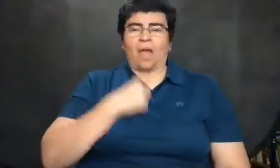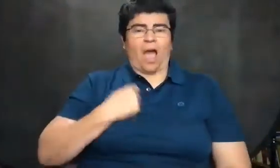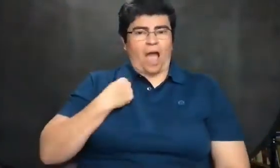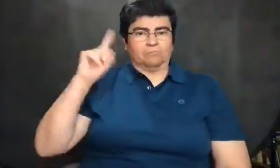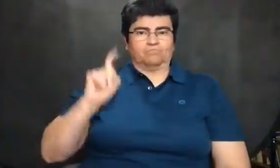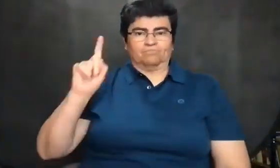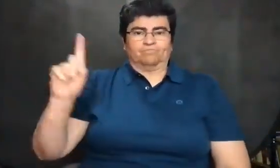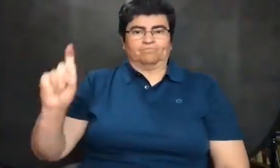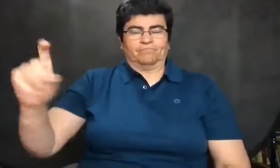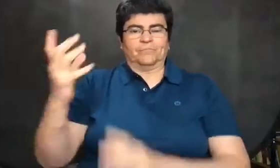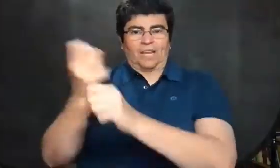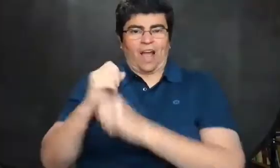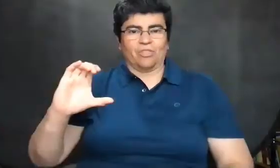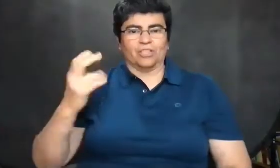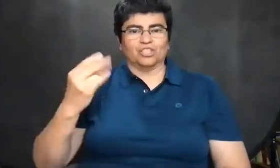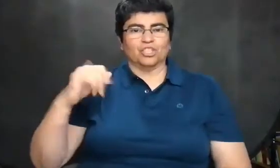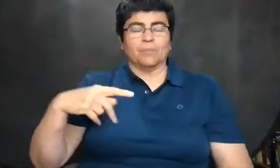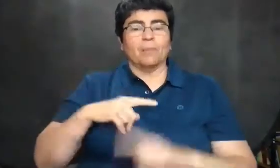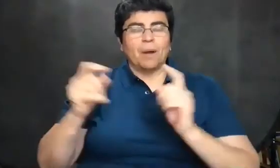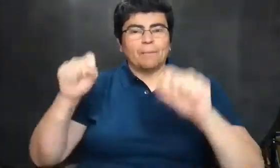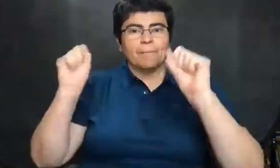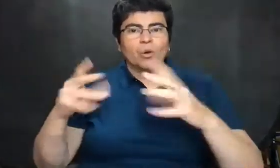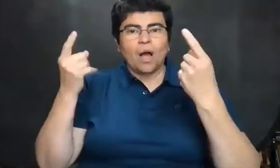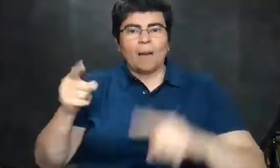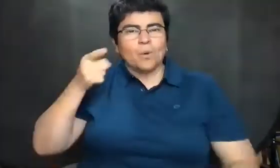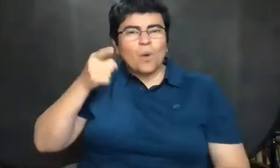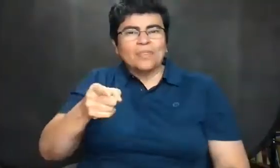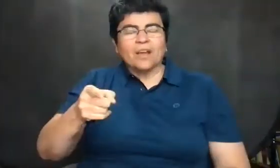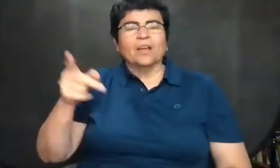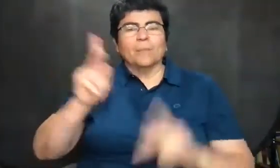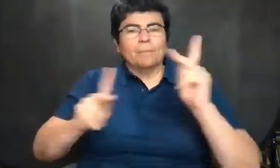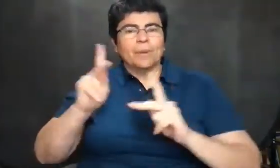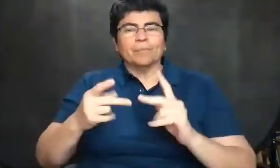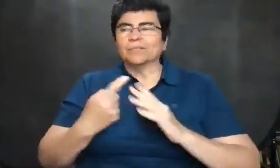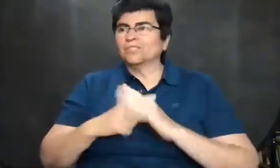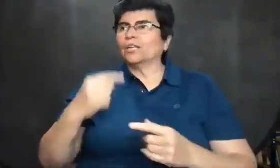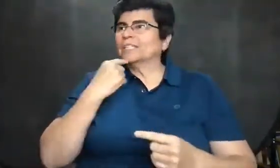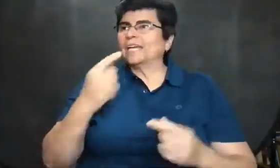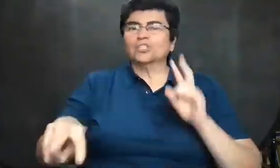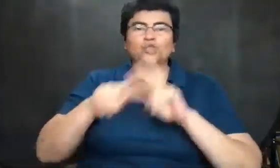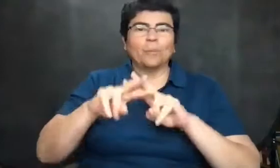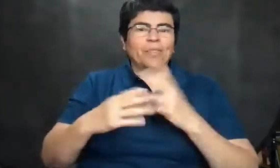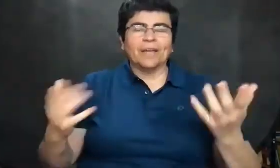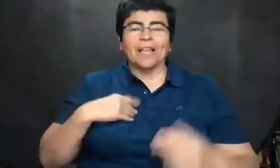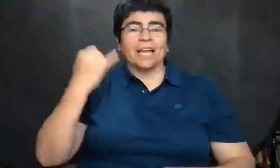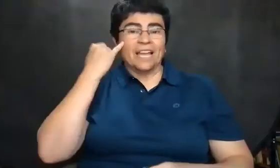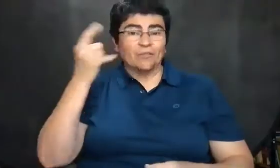And, the miracle happened right then and there. People started saying stupid things right away. Like, if you think you want to drink, put this in your